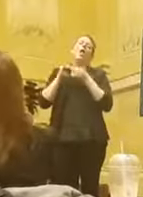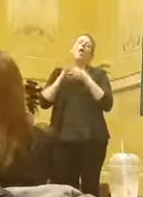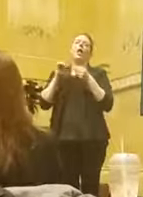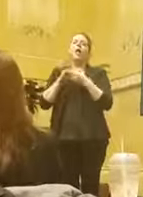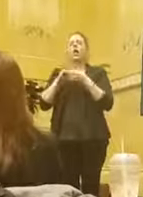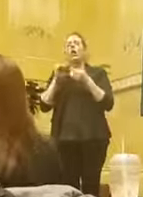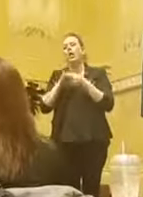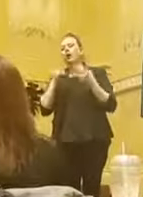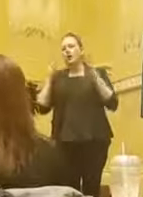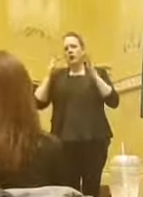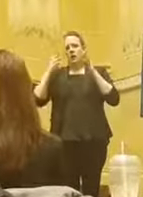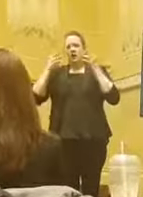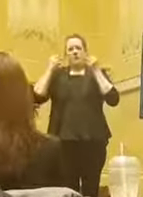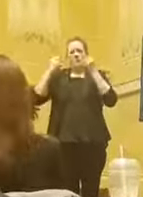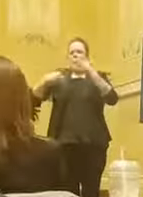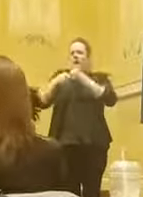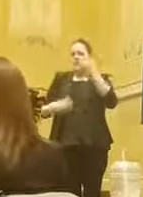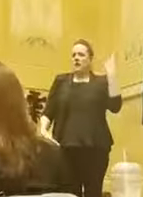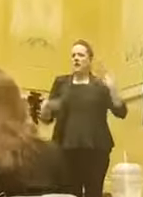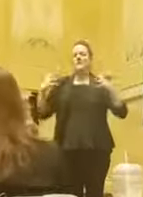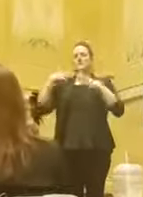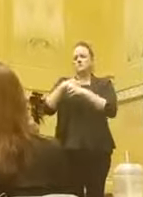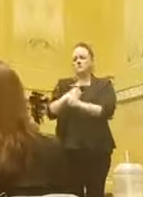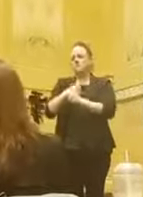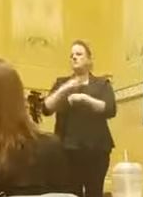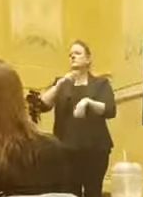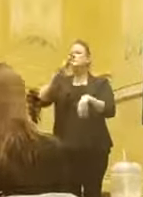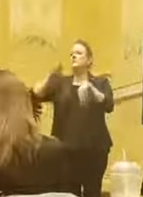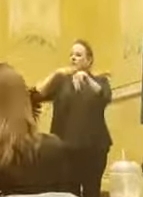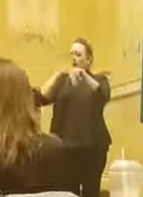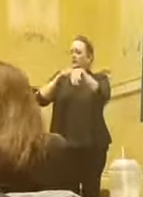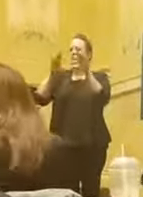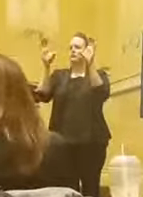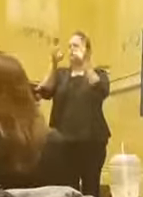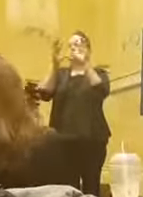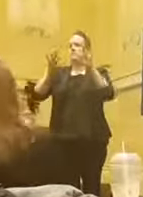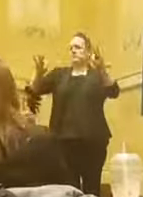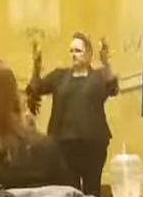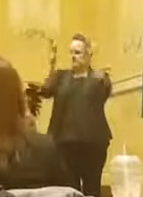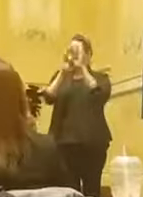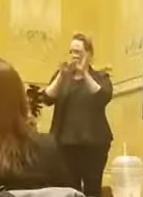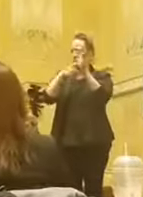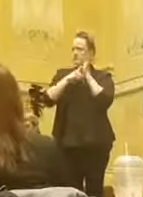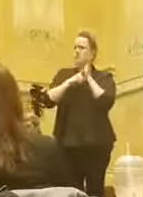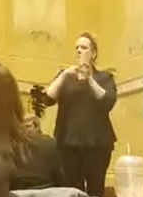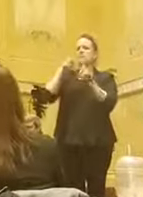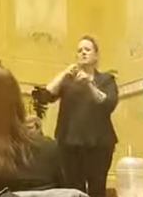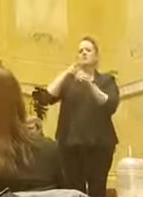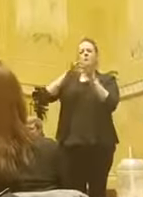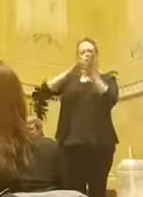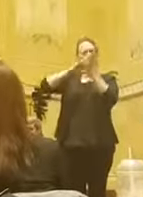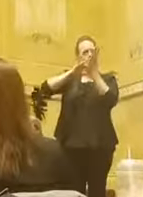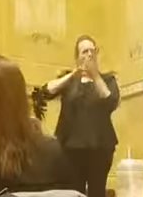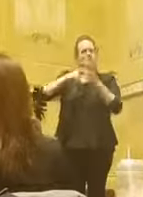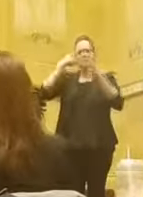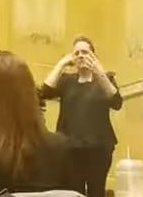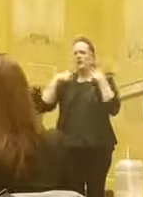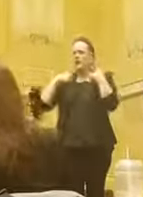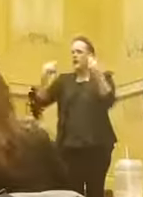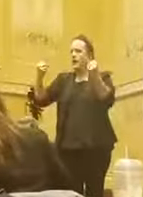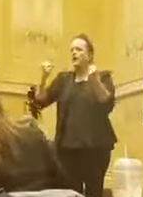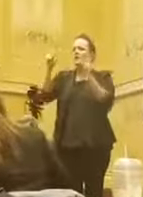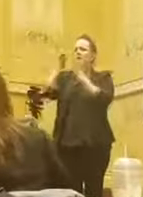certification to work in very specific settings, medical, mental health, and legal. And as we will be